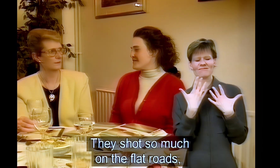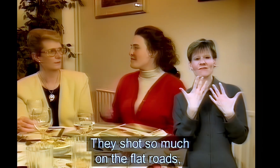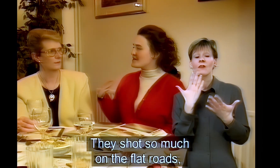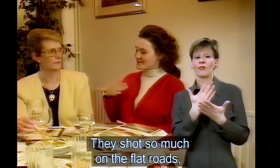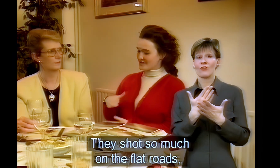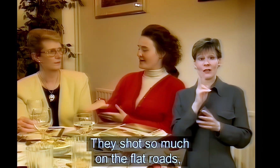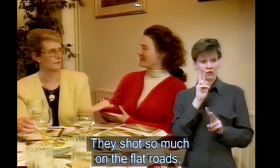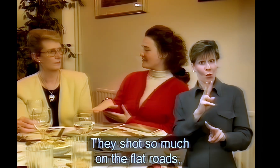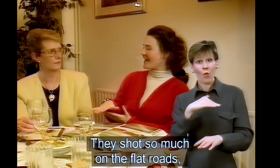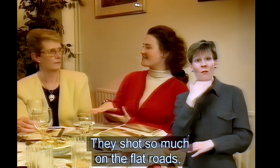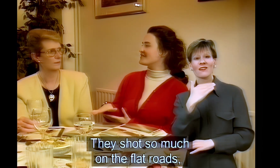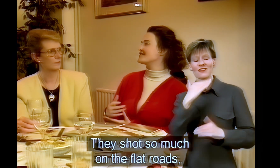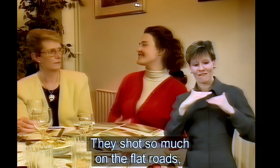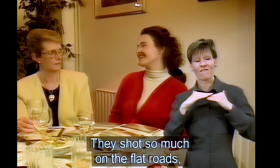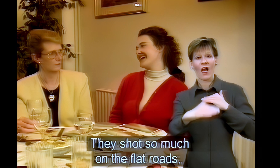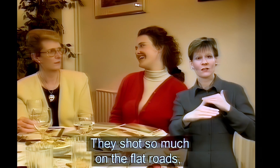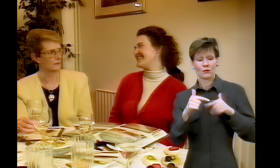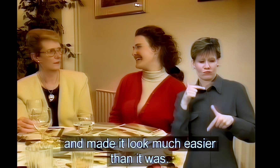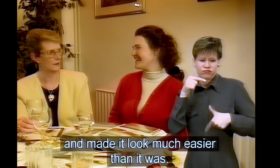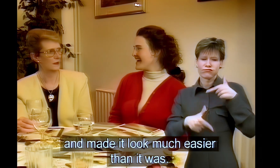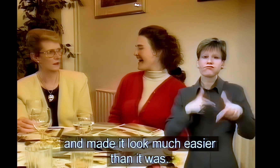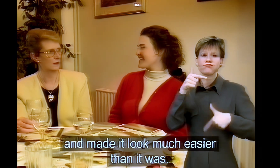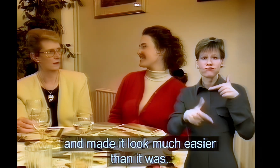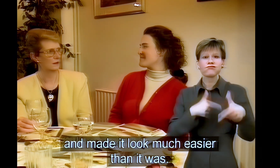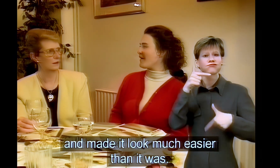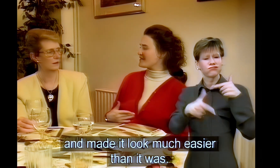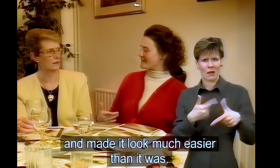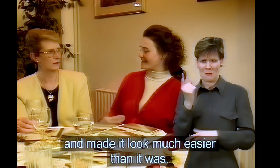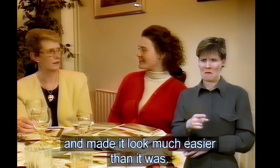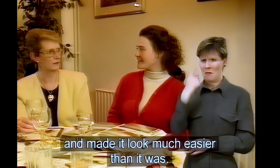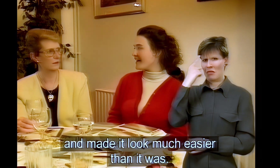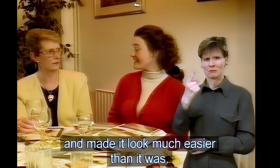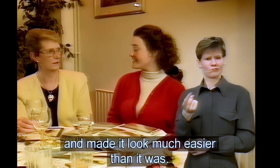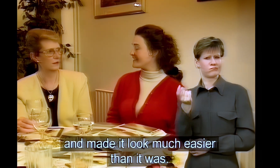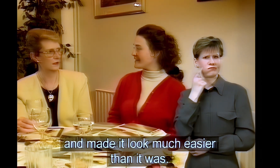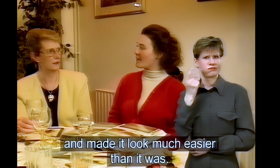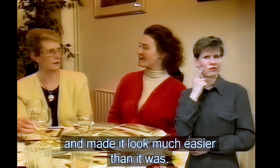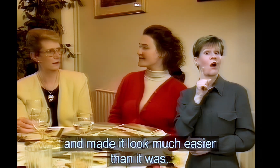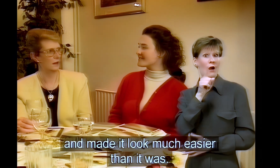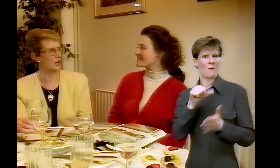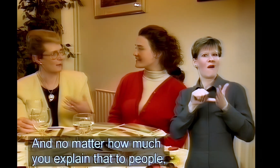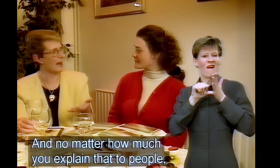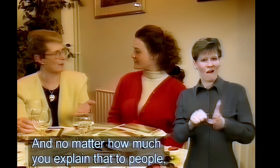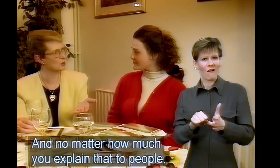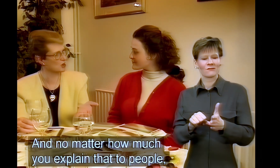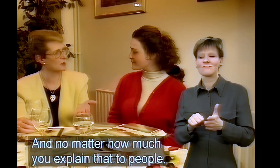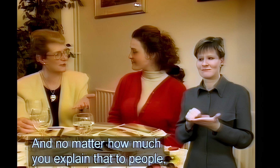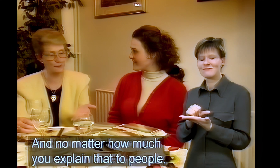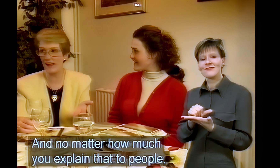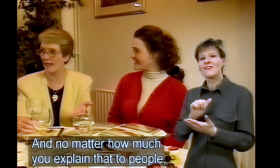much of us going on the flat roads. And actually, in parts, made it look a lot easier than it was. And no matter how much you try to explain that to